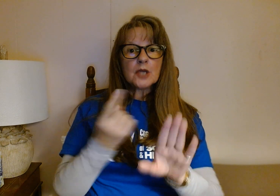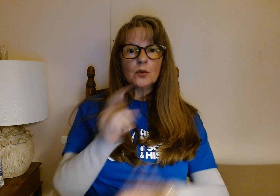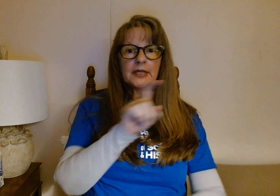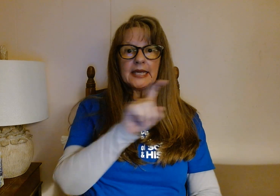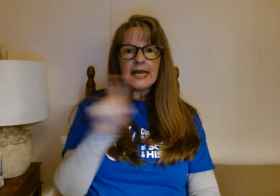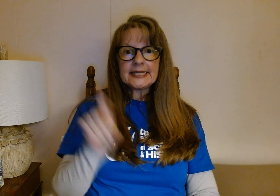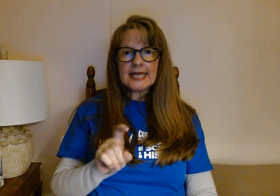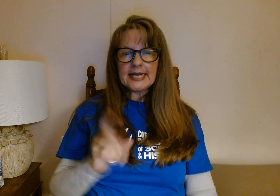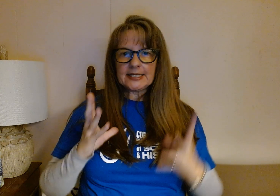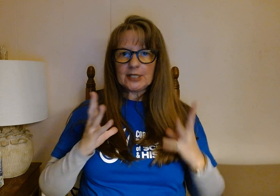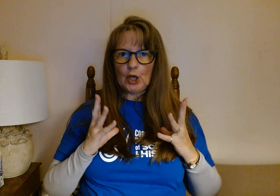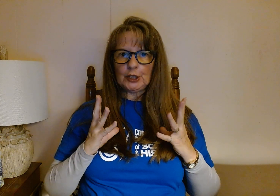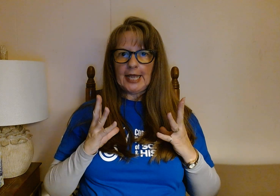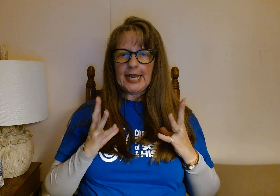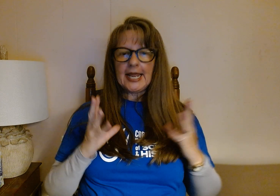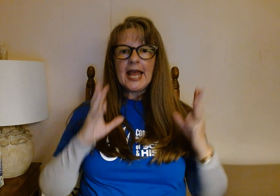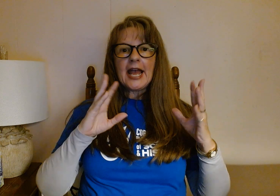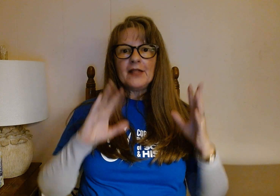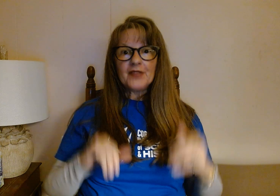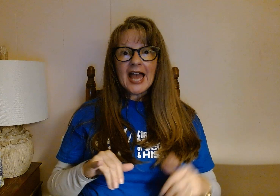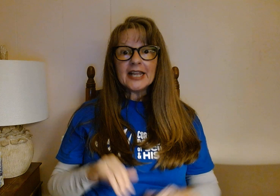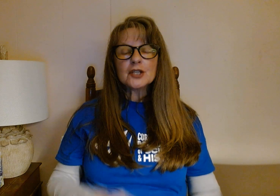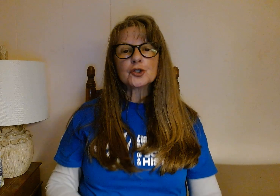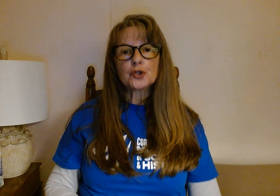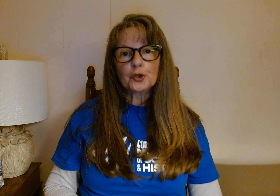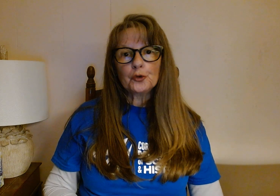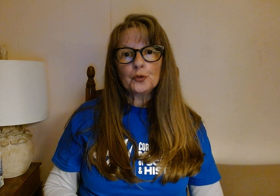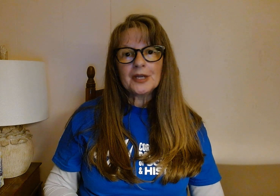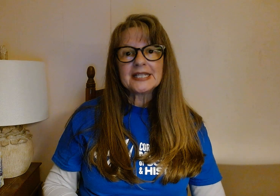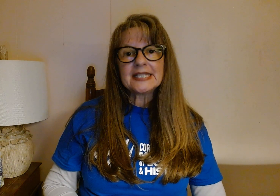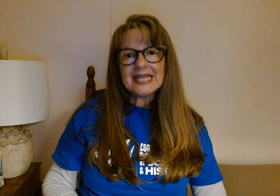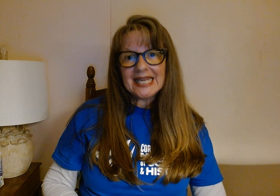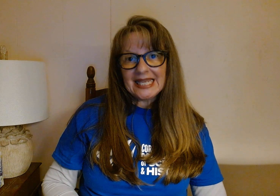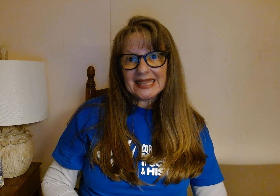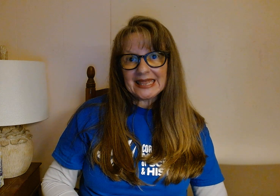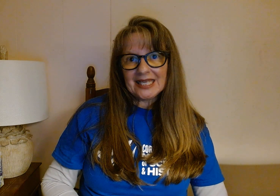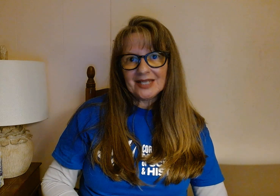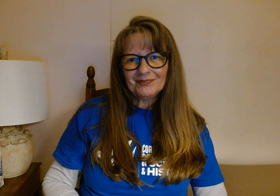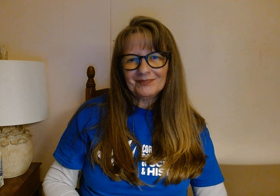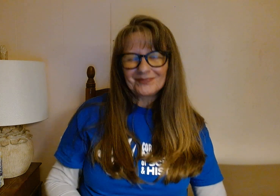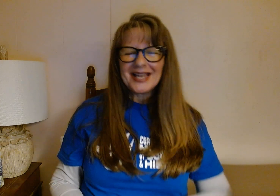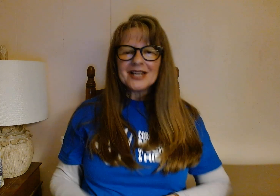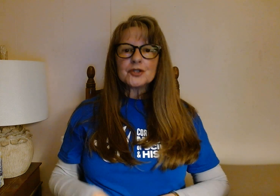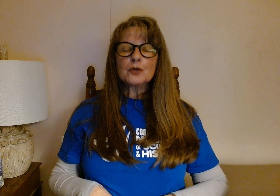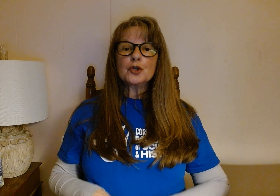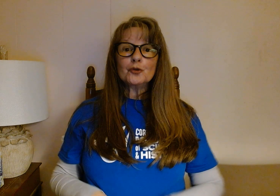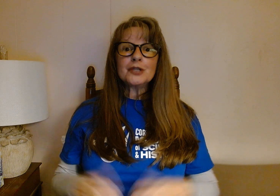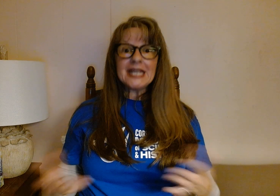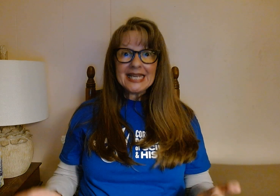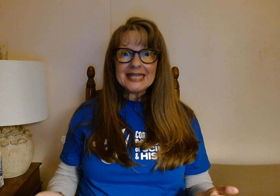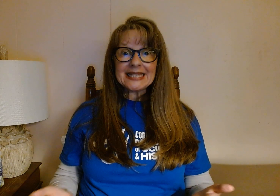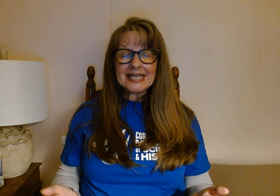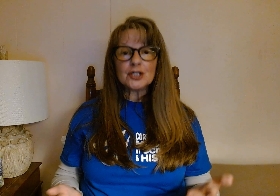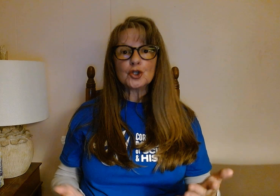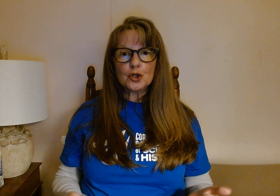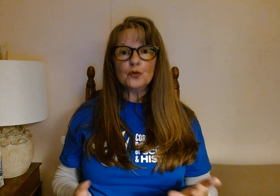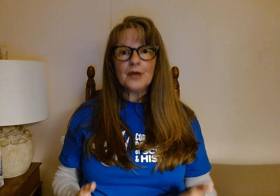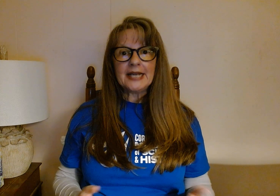only a Texas holiday, and that is Juneteenth. So Juneteenth is June